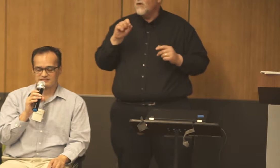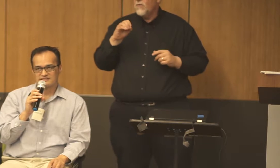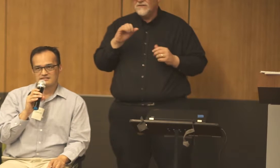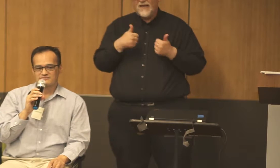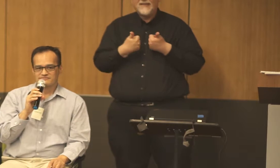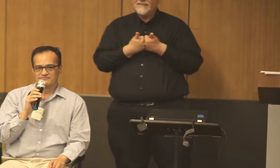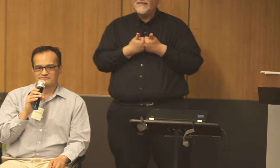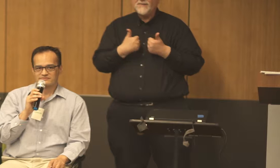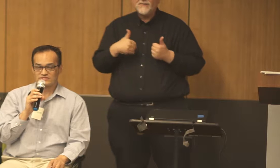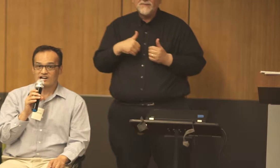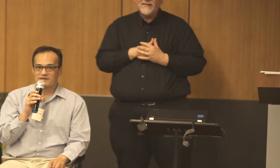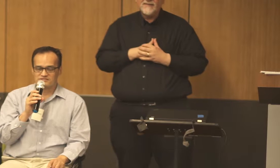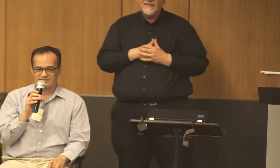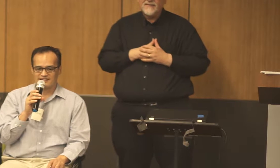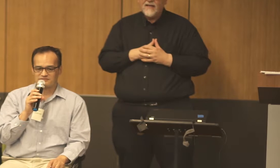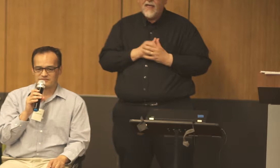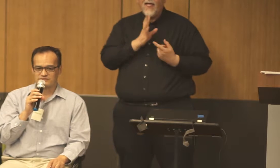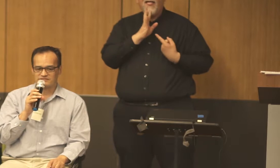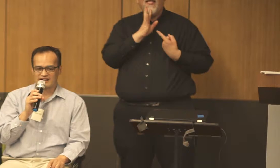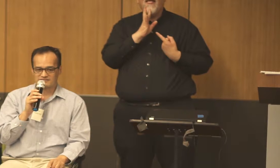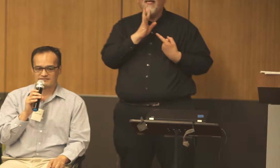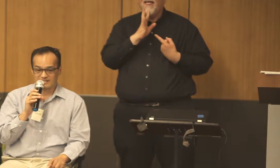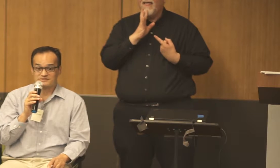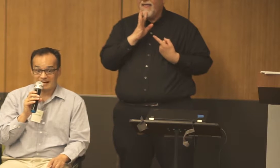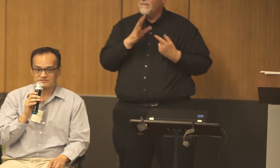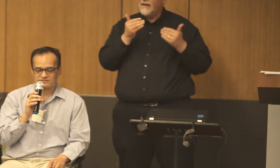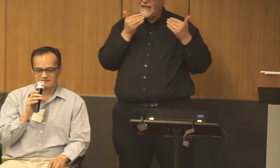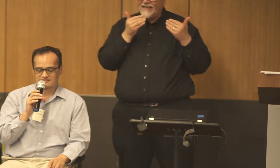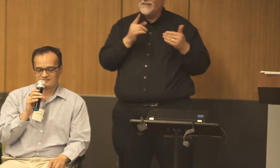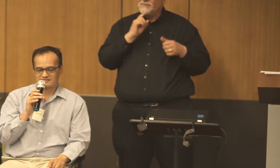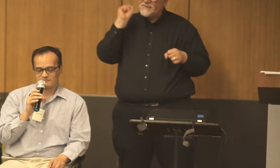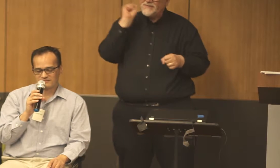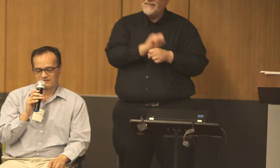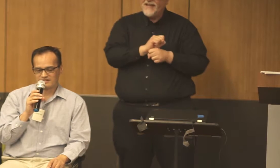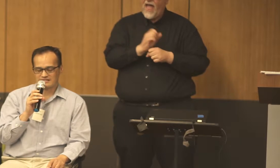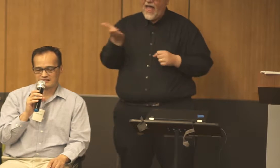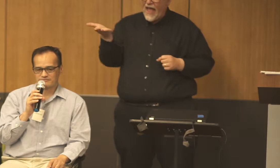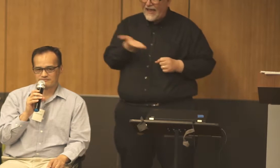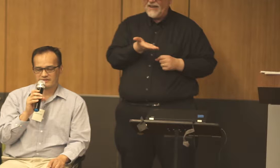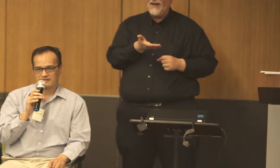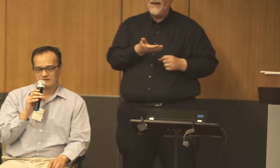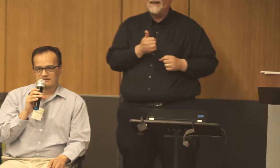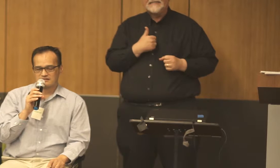because we talk about doing that, but when it comes down to it, it can be very